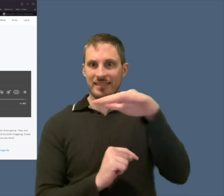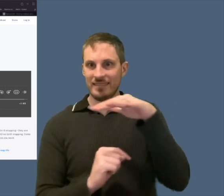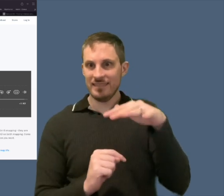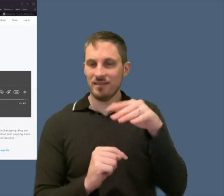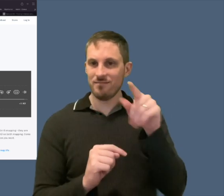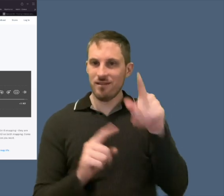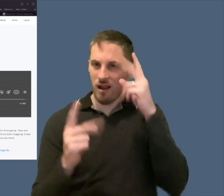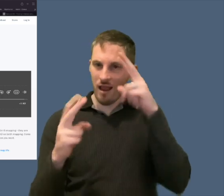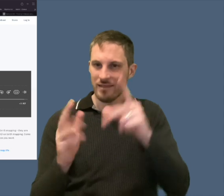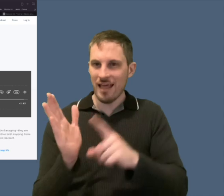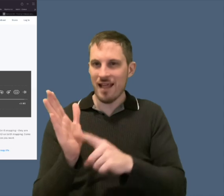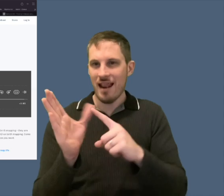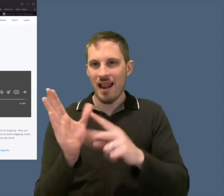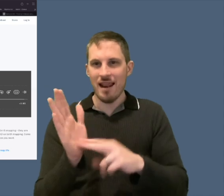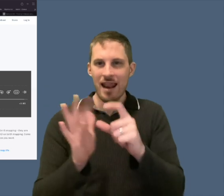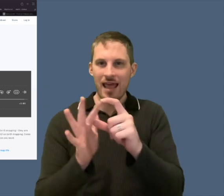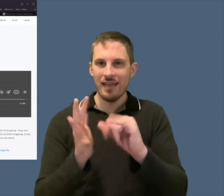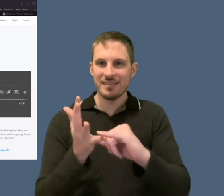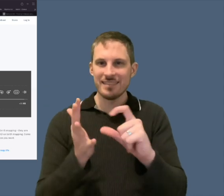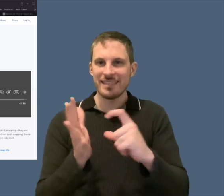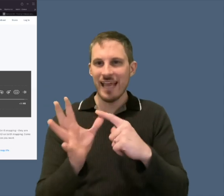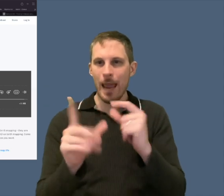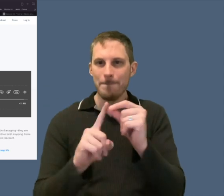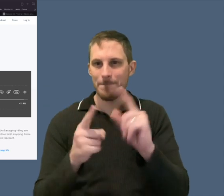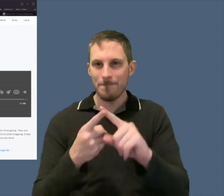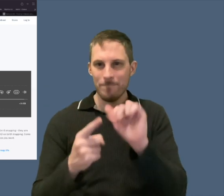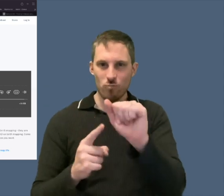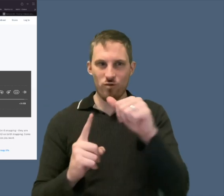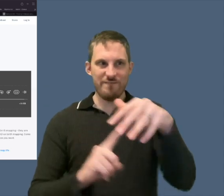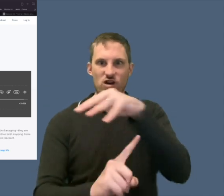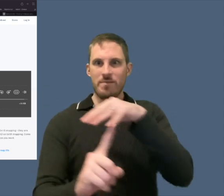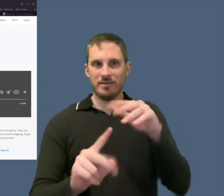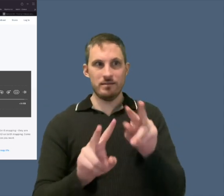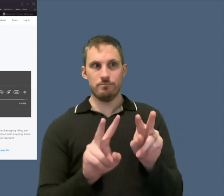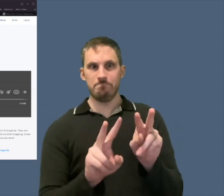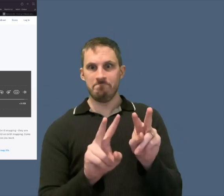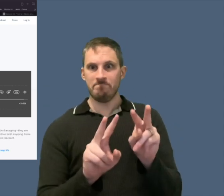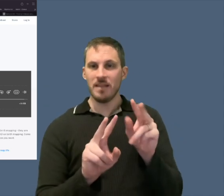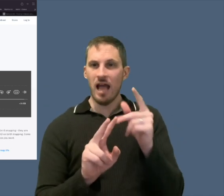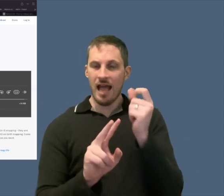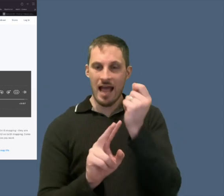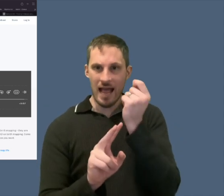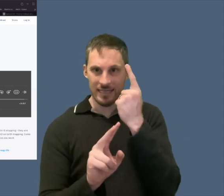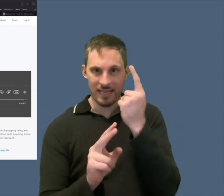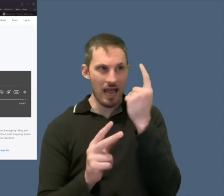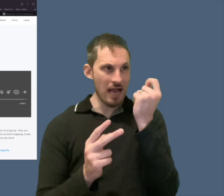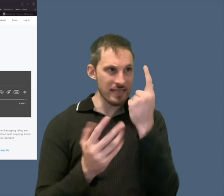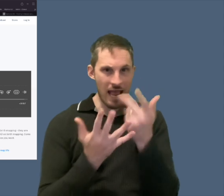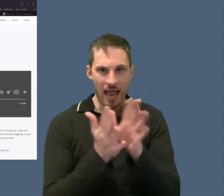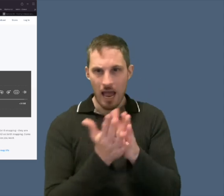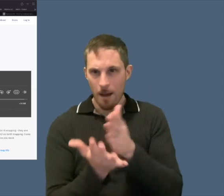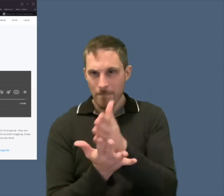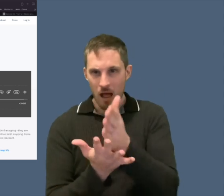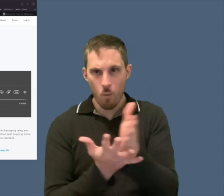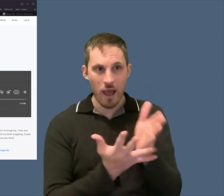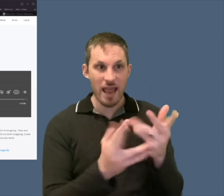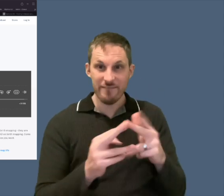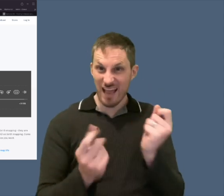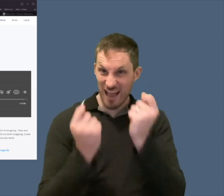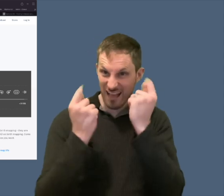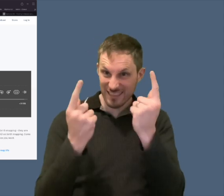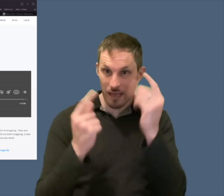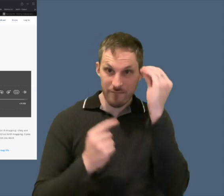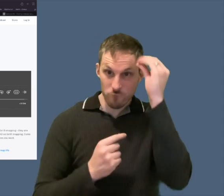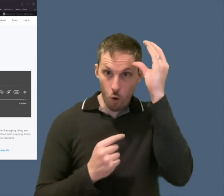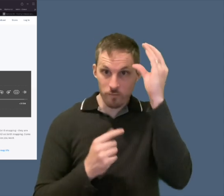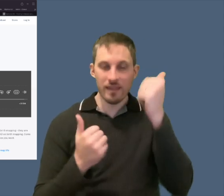the landscape that we need to navigate. So if we can understand that landscape and how the pathways work in it, we're better equipped to